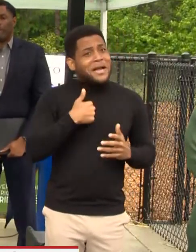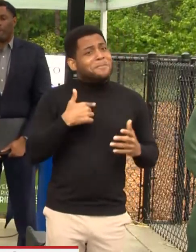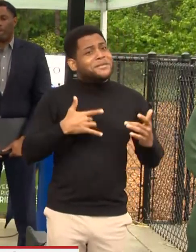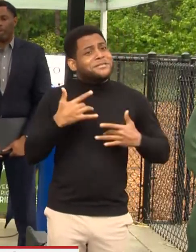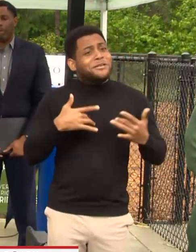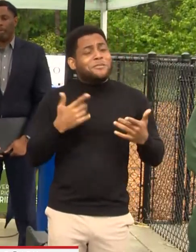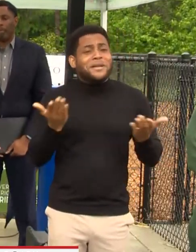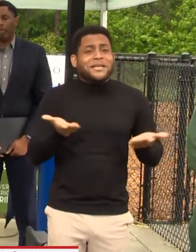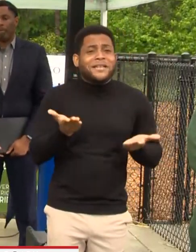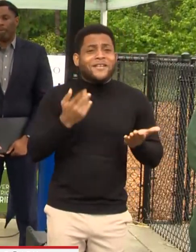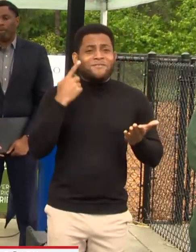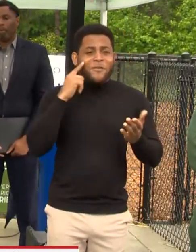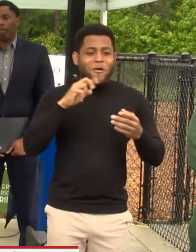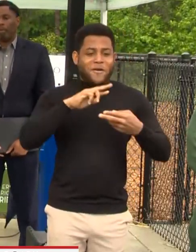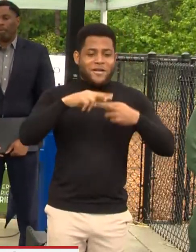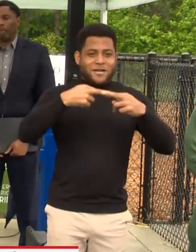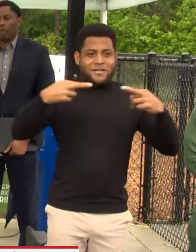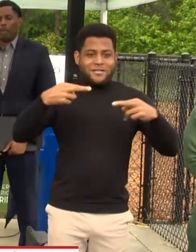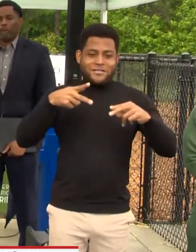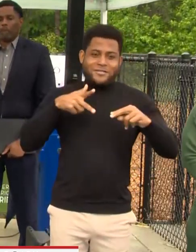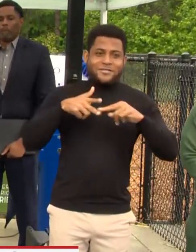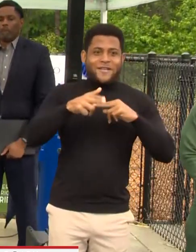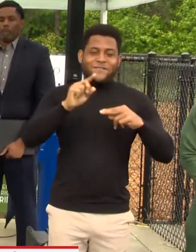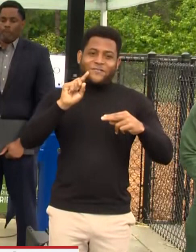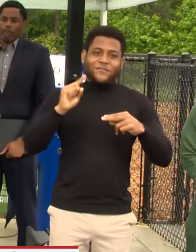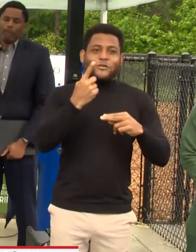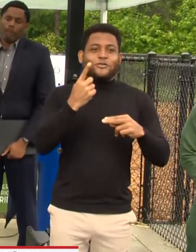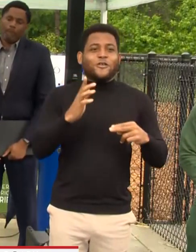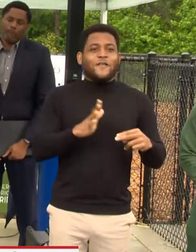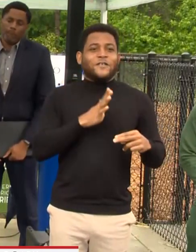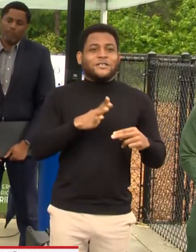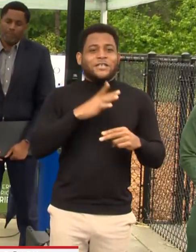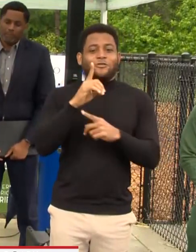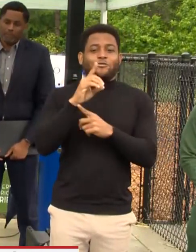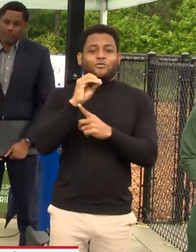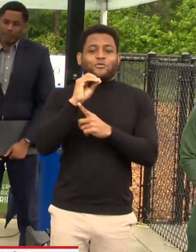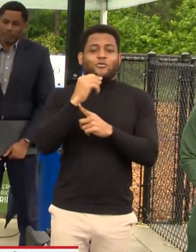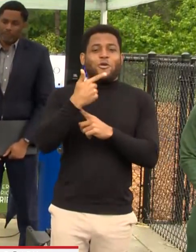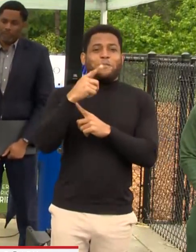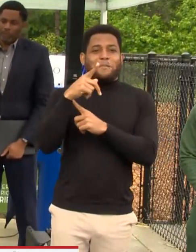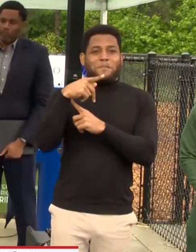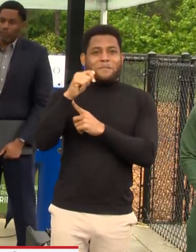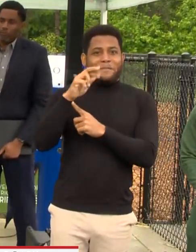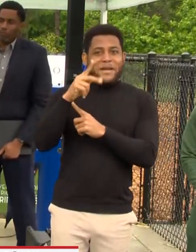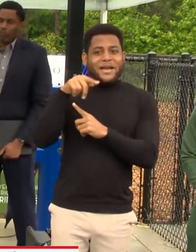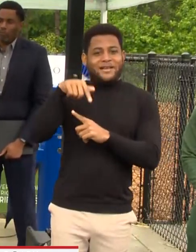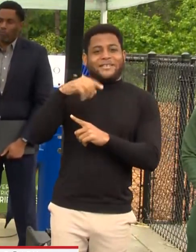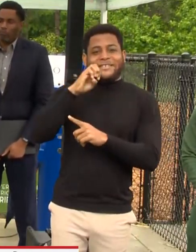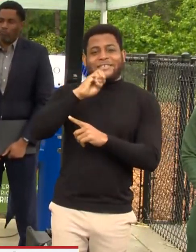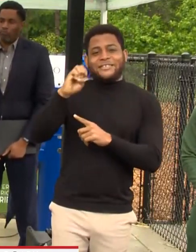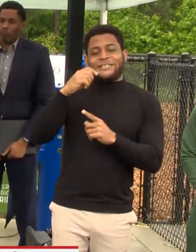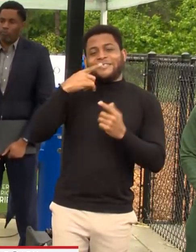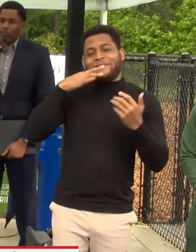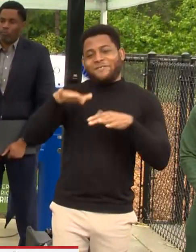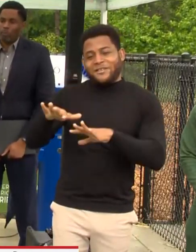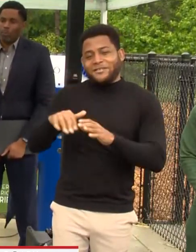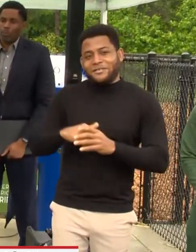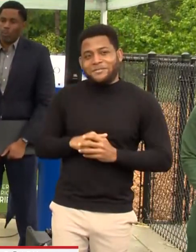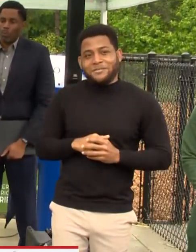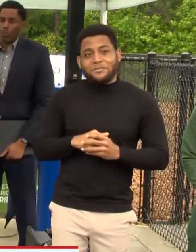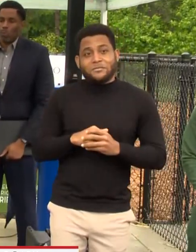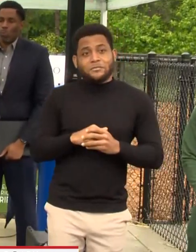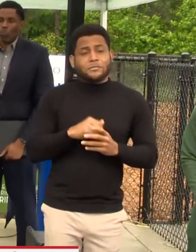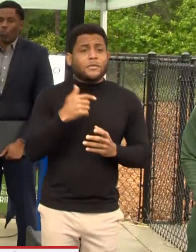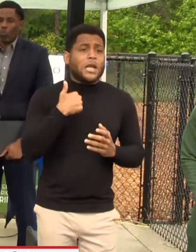on the first official dog park east of the Anacostia. And I want to thank DGS for bringing